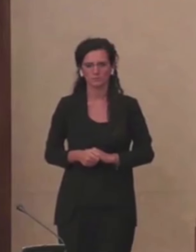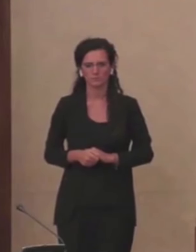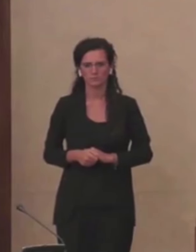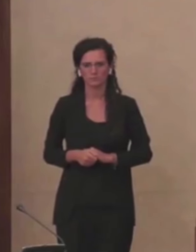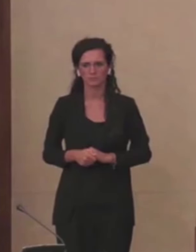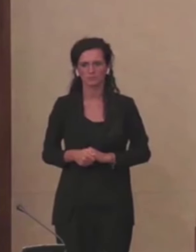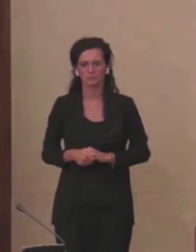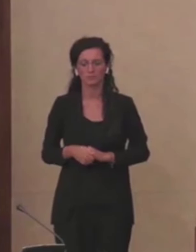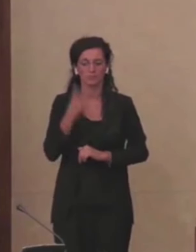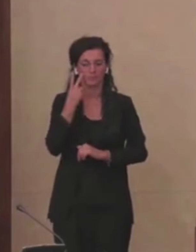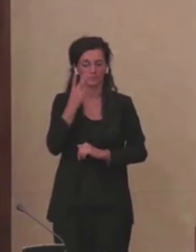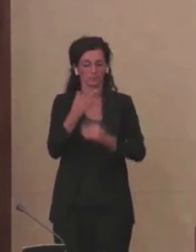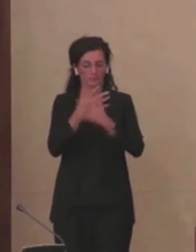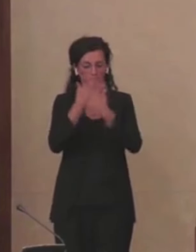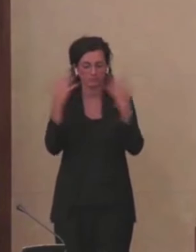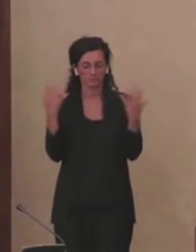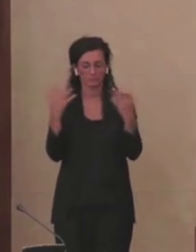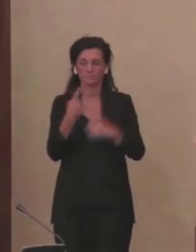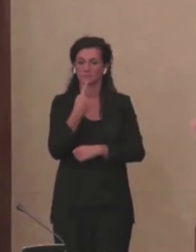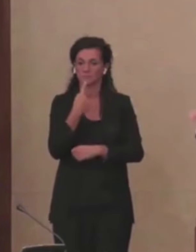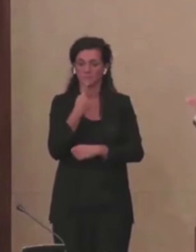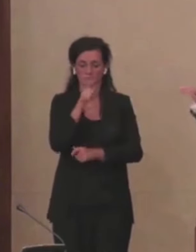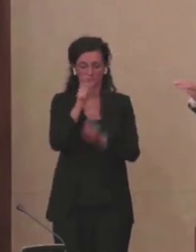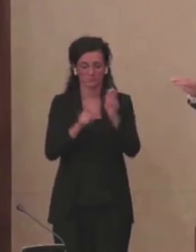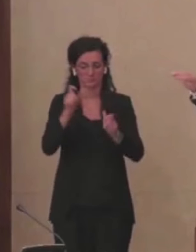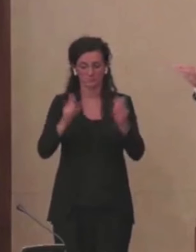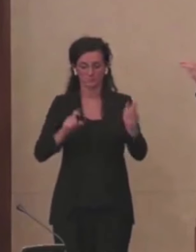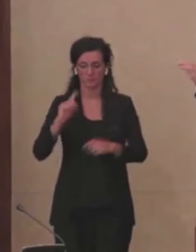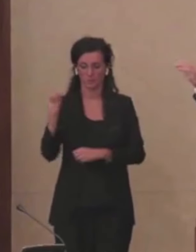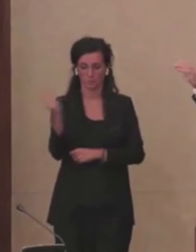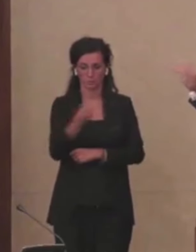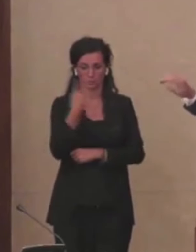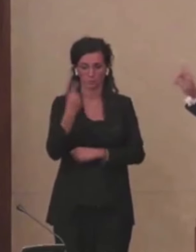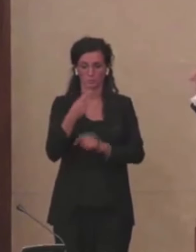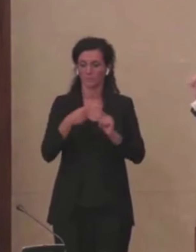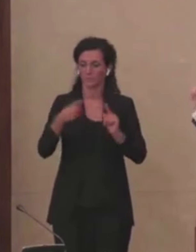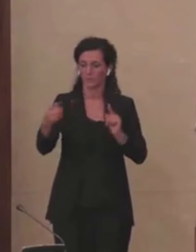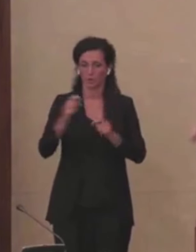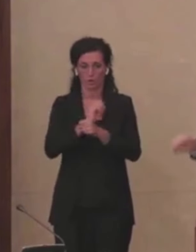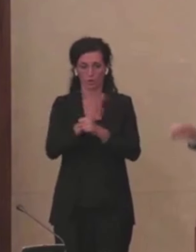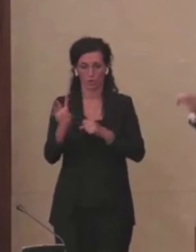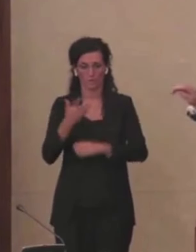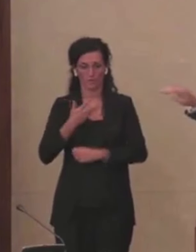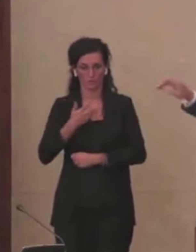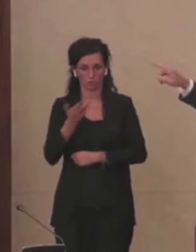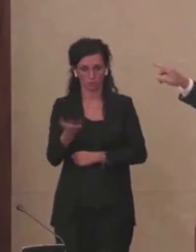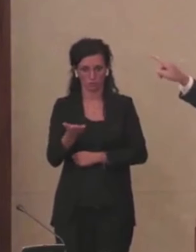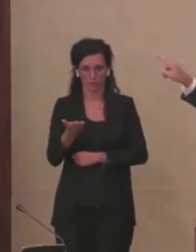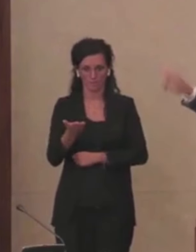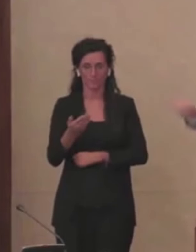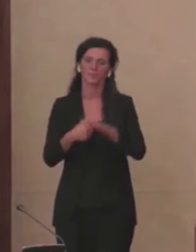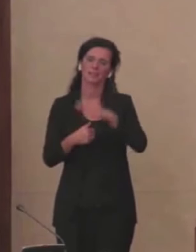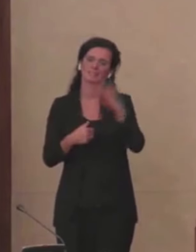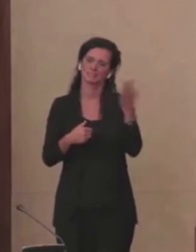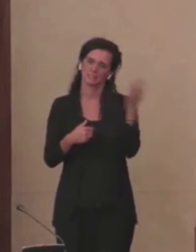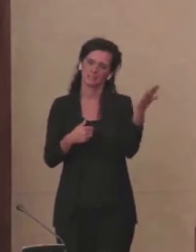vertical dotted line, and all the severe acute COVIDs fall above the horizontal